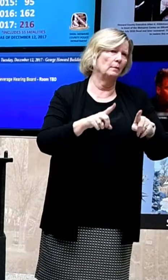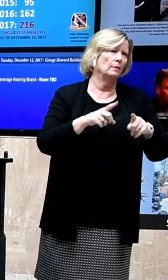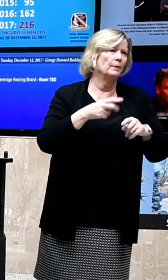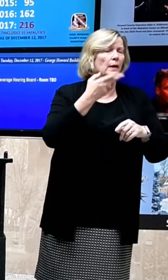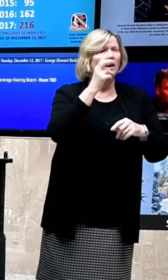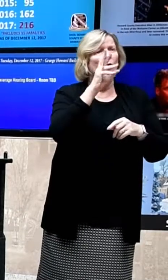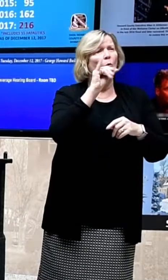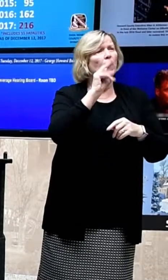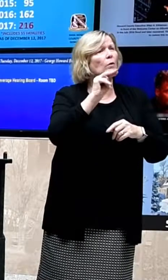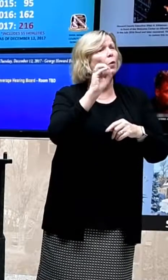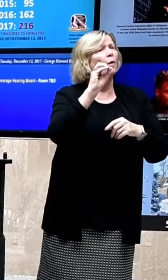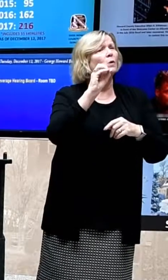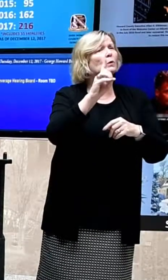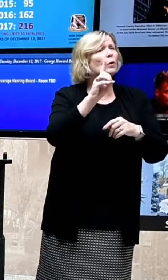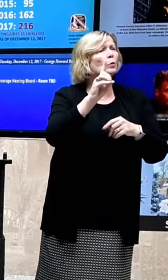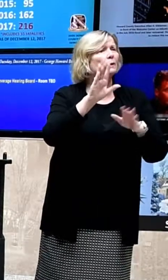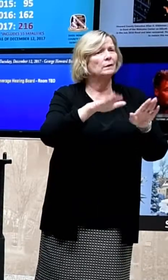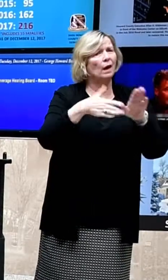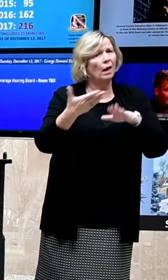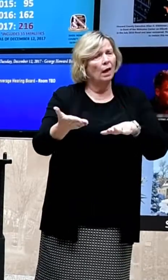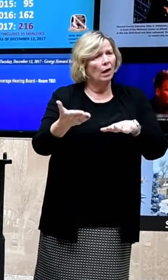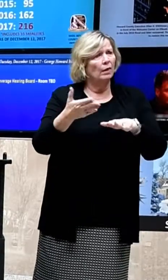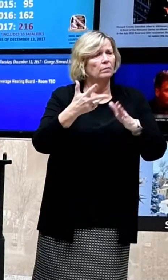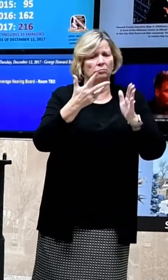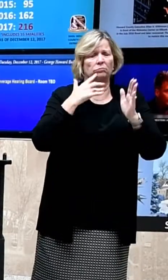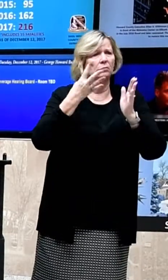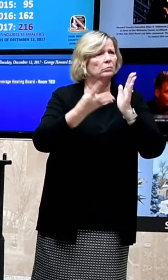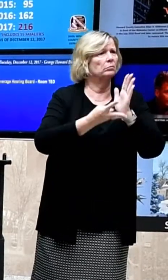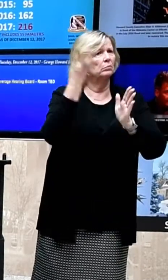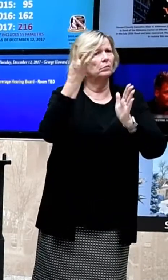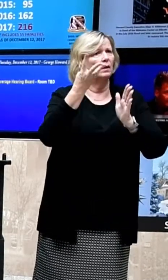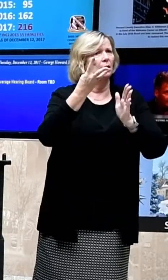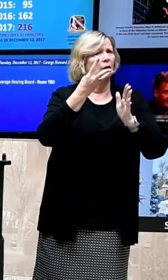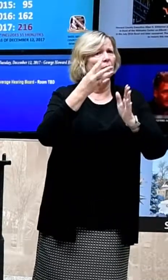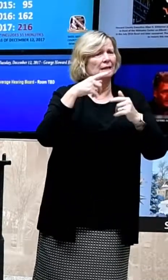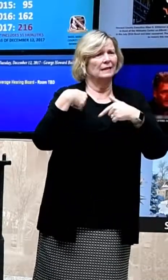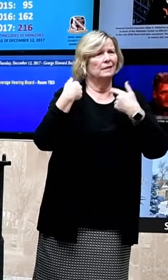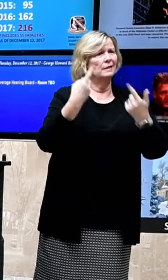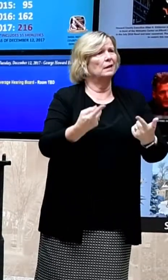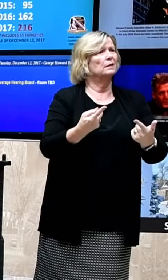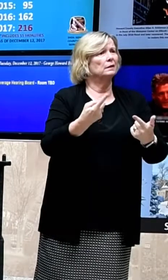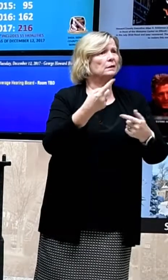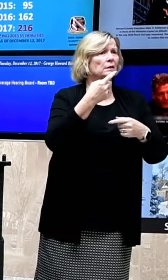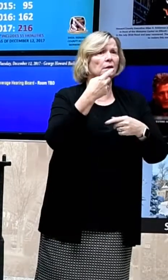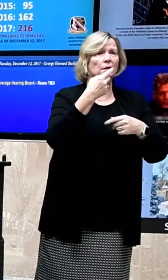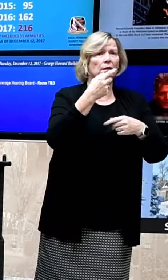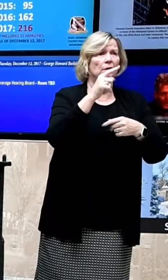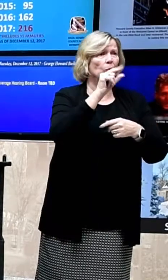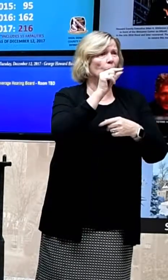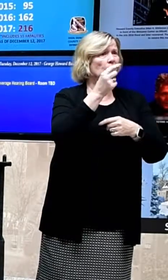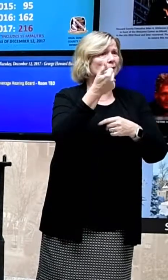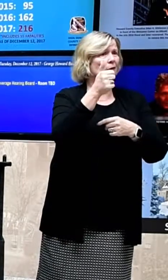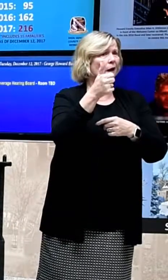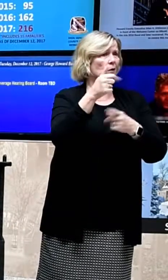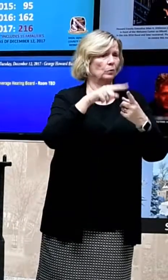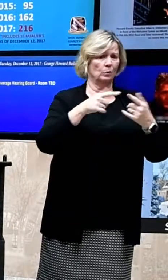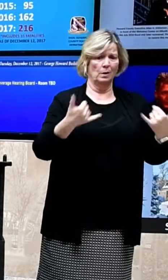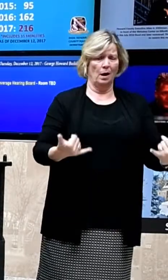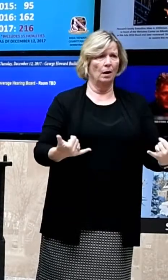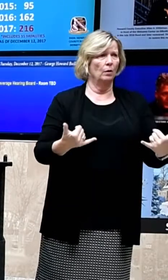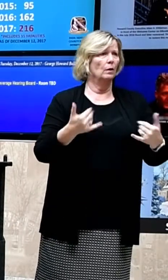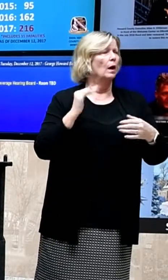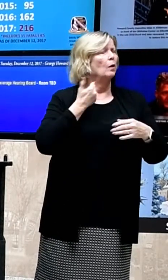Heroin-related overdose deaths in our county have more than quadrupled since 2010. Our strategy